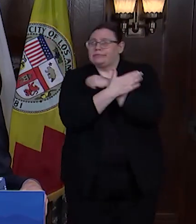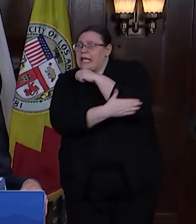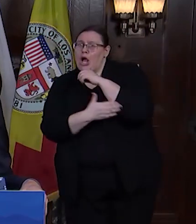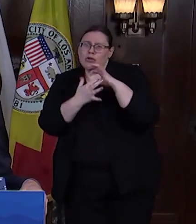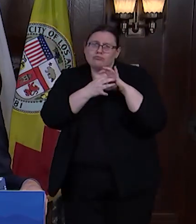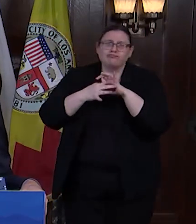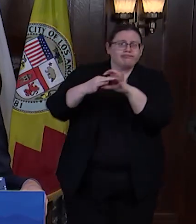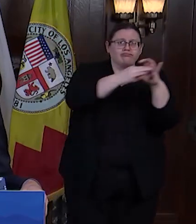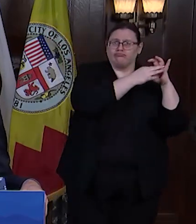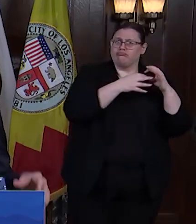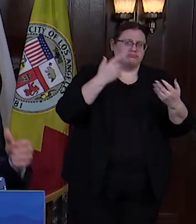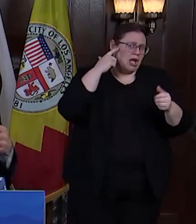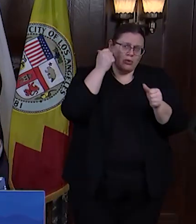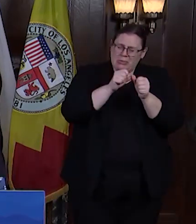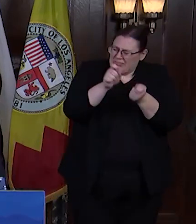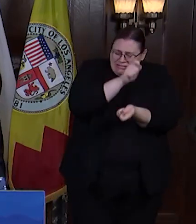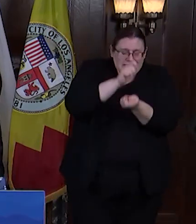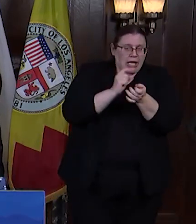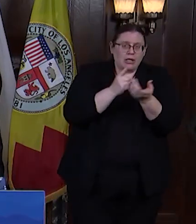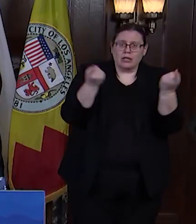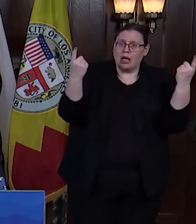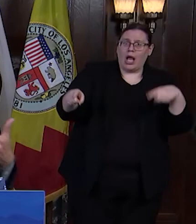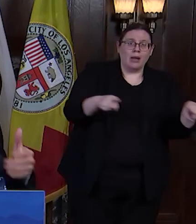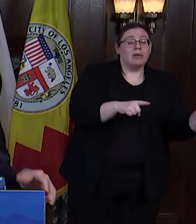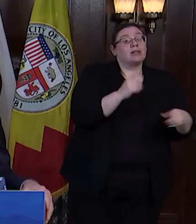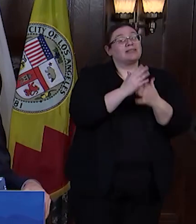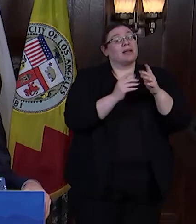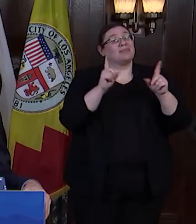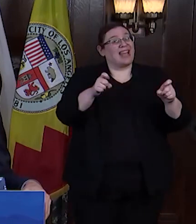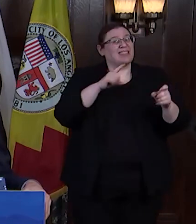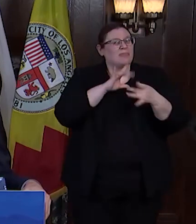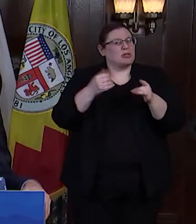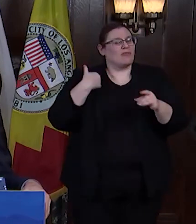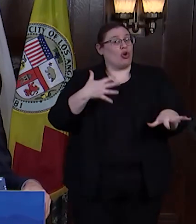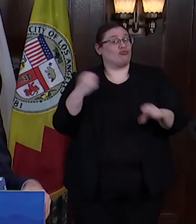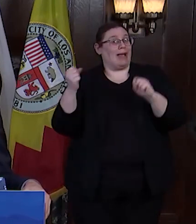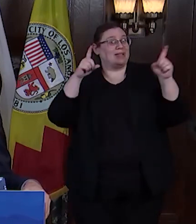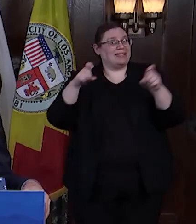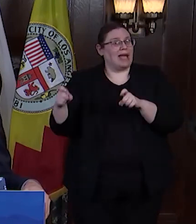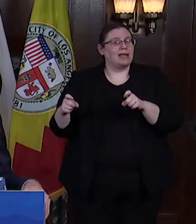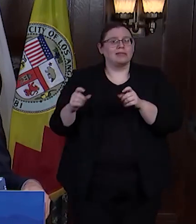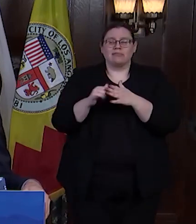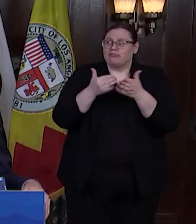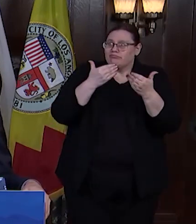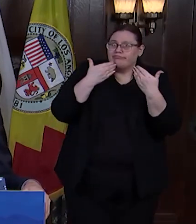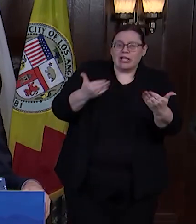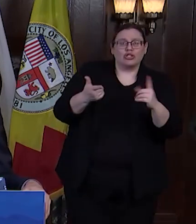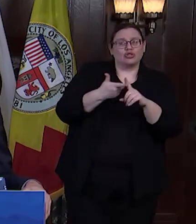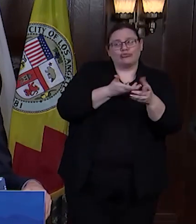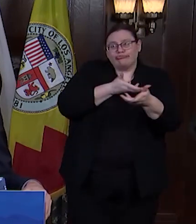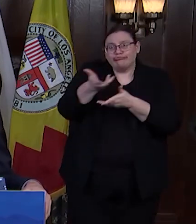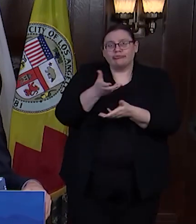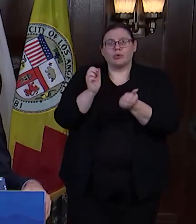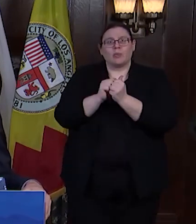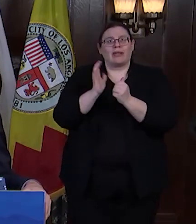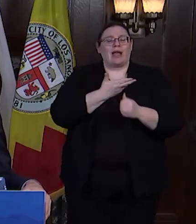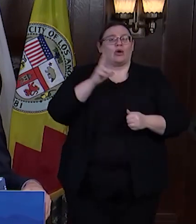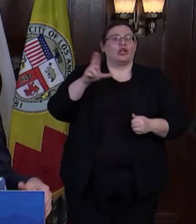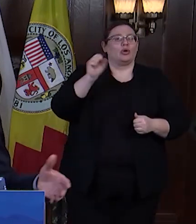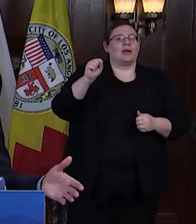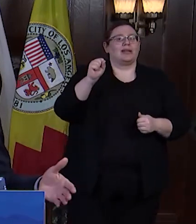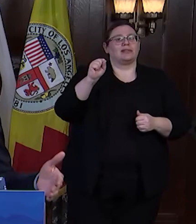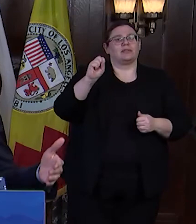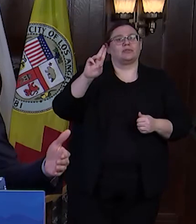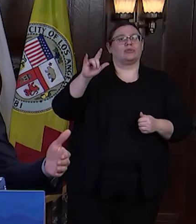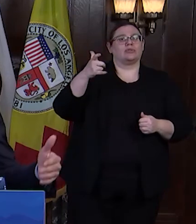I can point to that. Some of the tests that I mentioned, the rapid tests, thanks to interactions with our U.S. Surgeon General